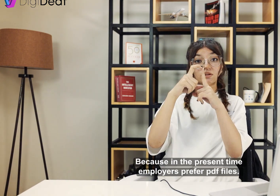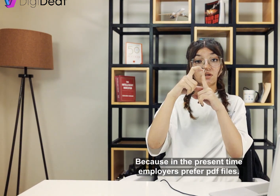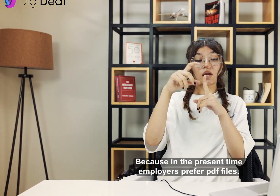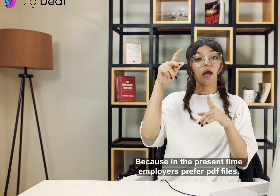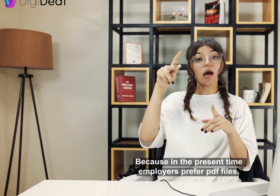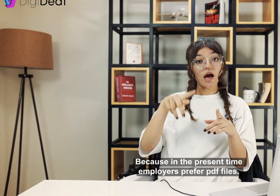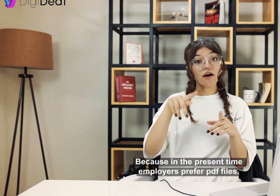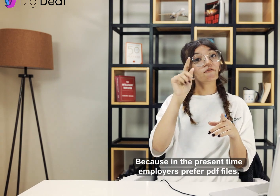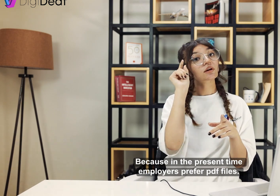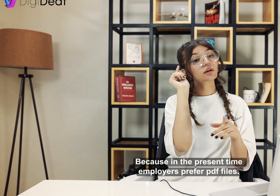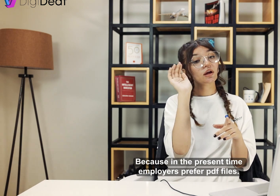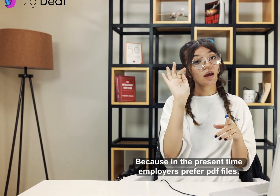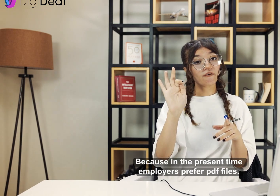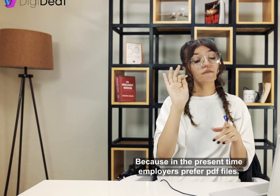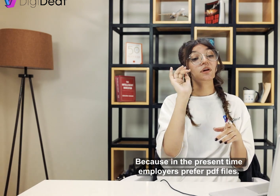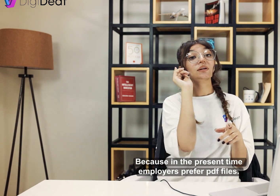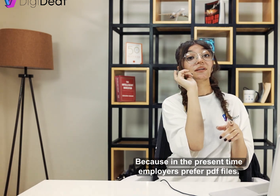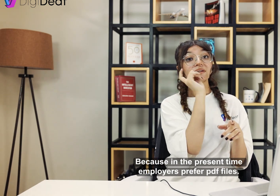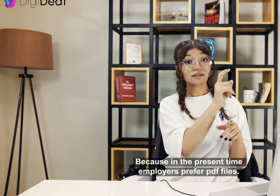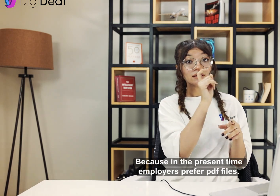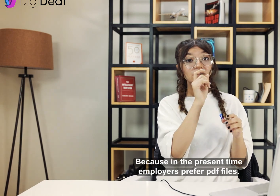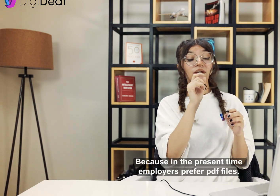Because in the present time, employers prefer PDF files.